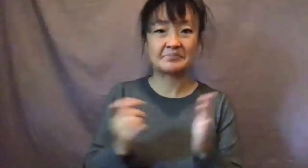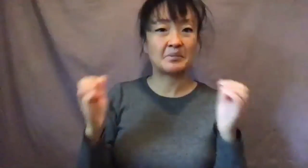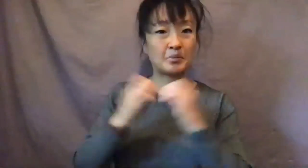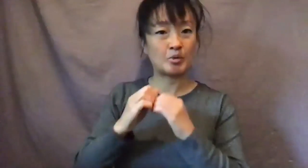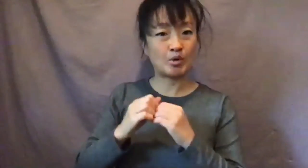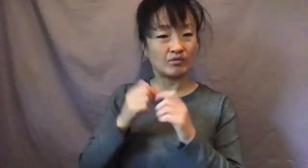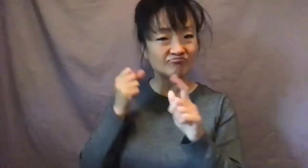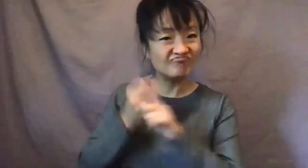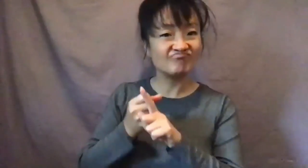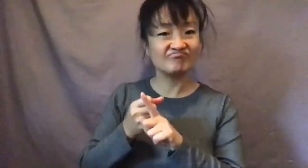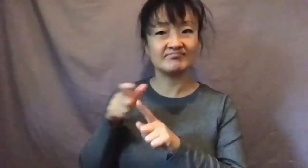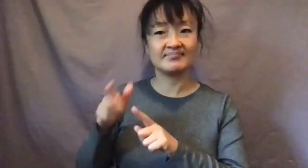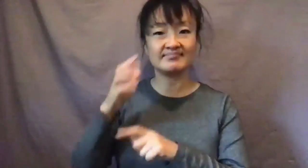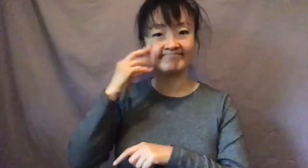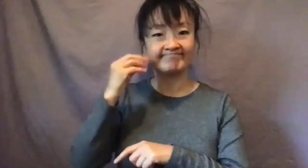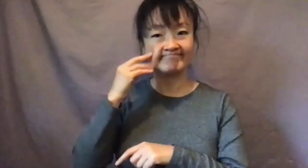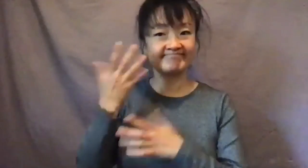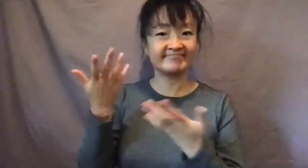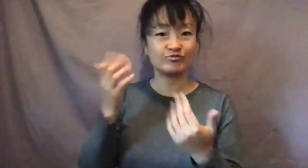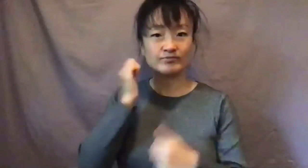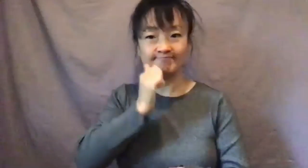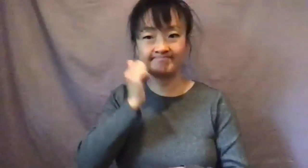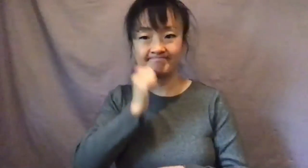experience from a practical perspective.